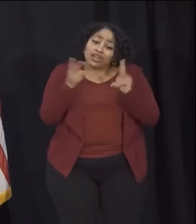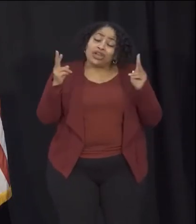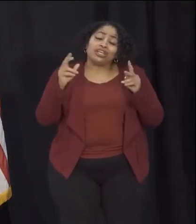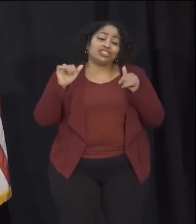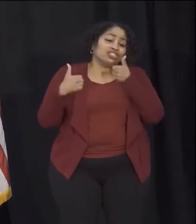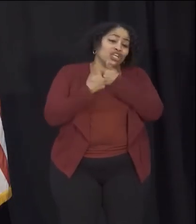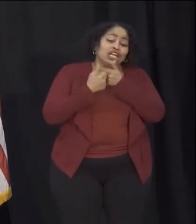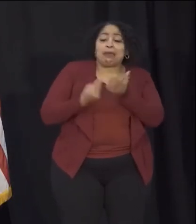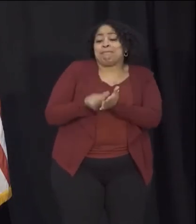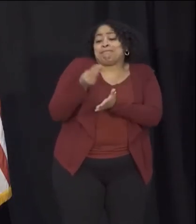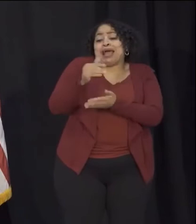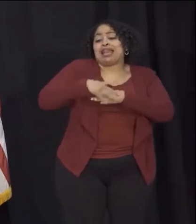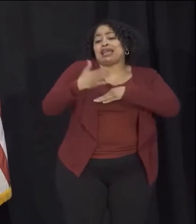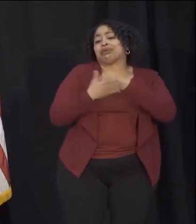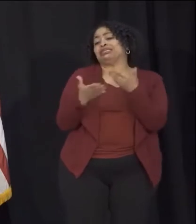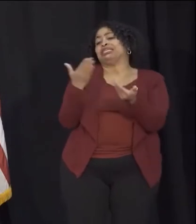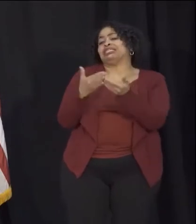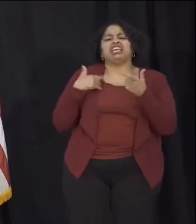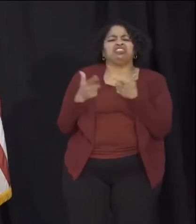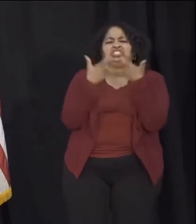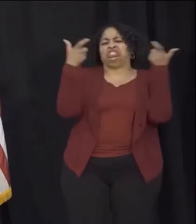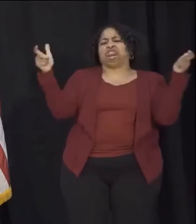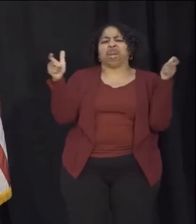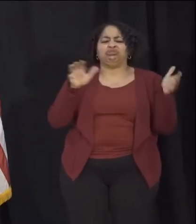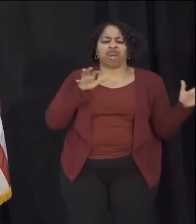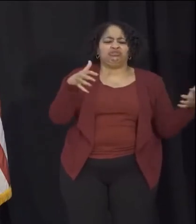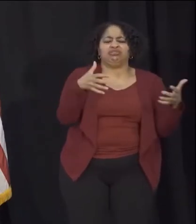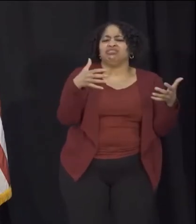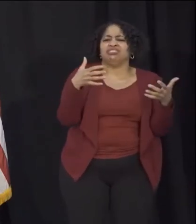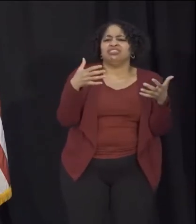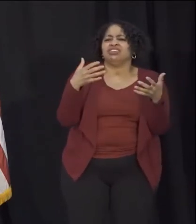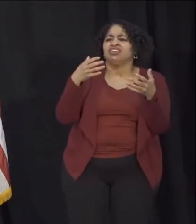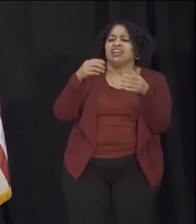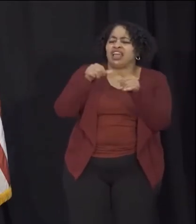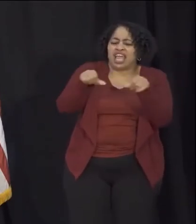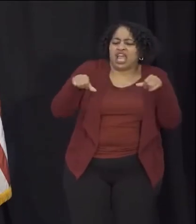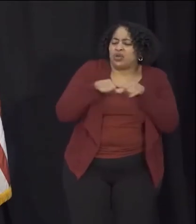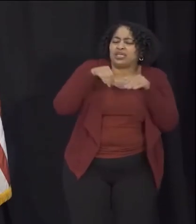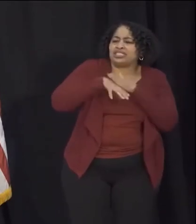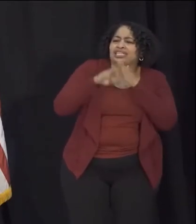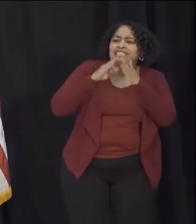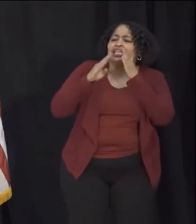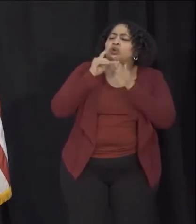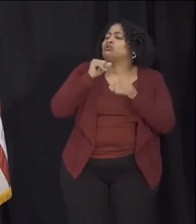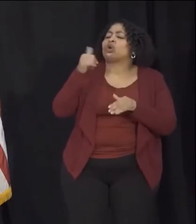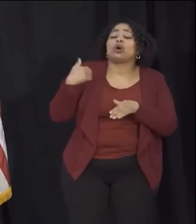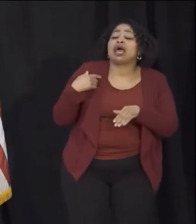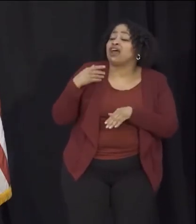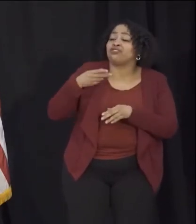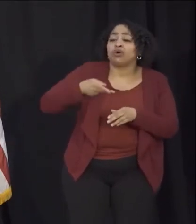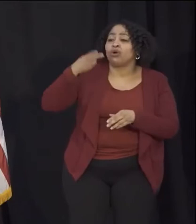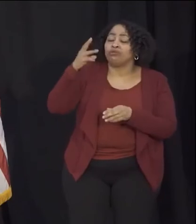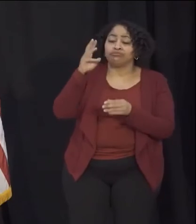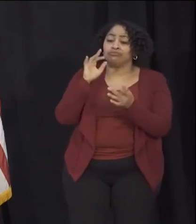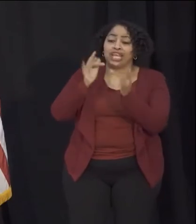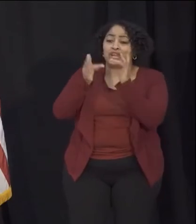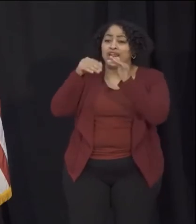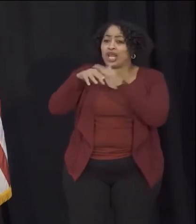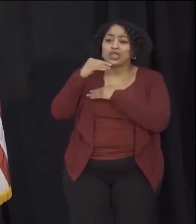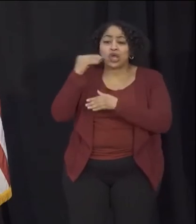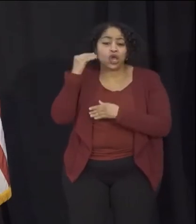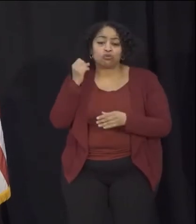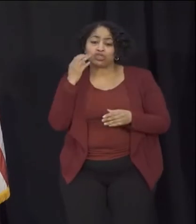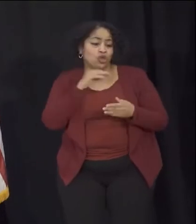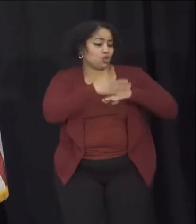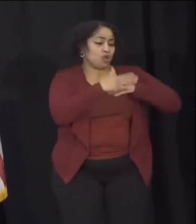the laptops is the easy part. We have huge sections of the city that don't have access to broadband in their homes. So the laptop doesn't do you any good if you don't solve